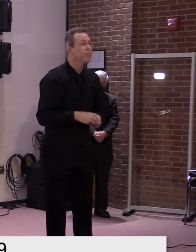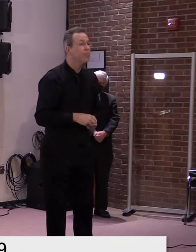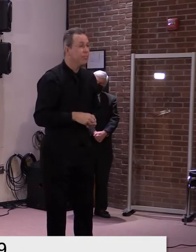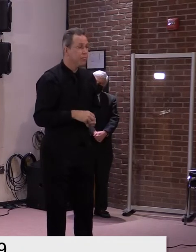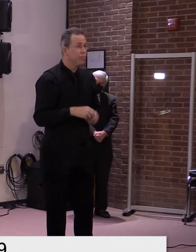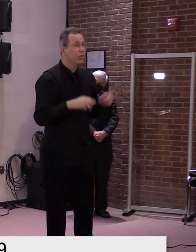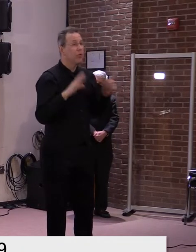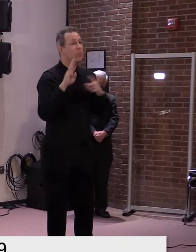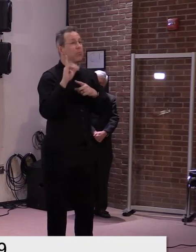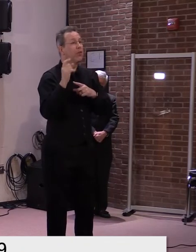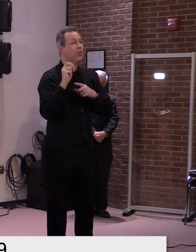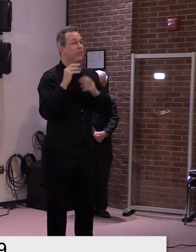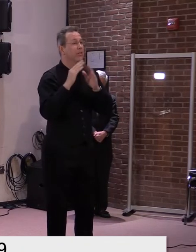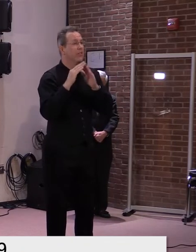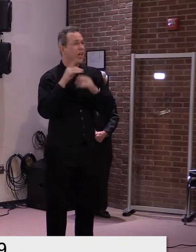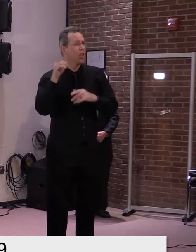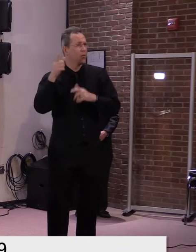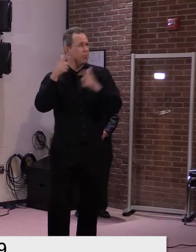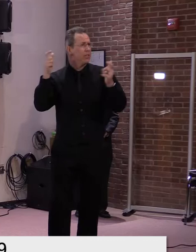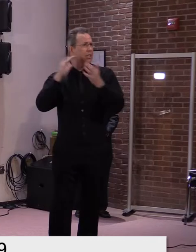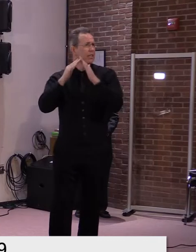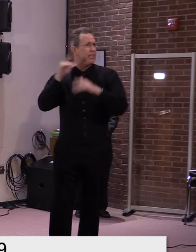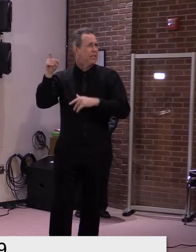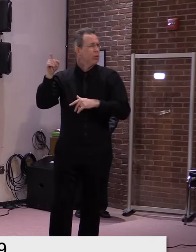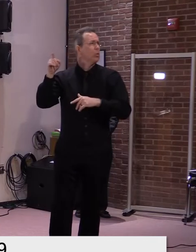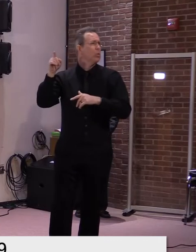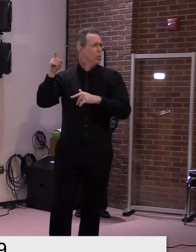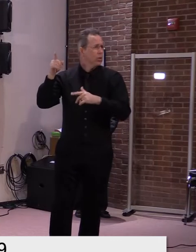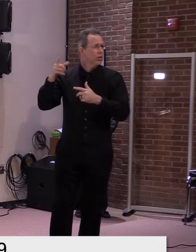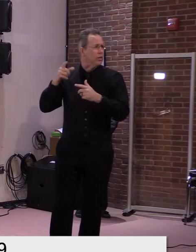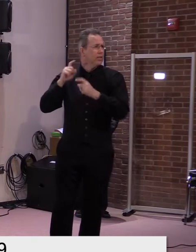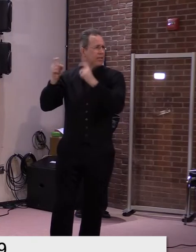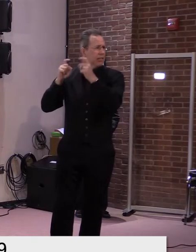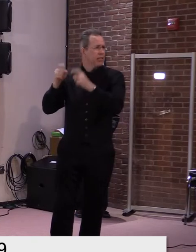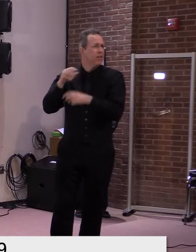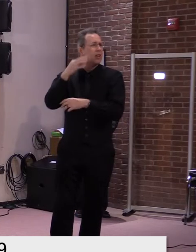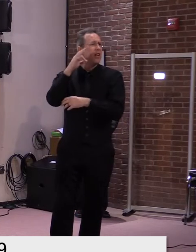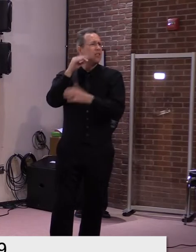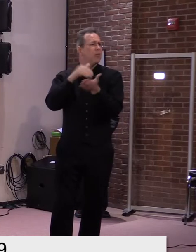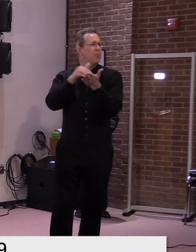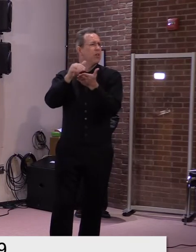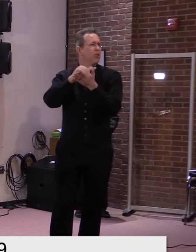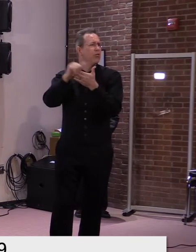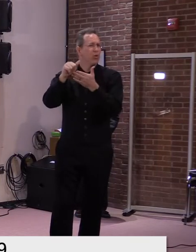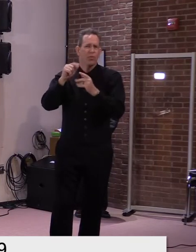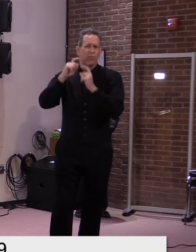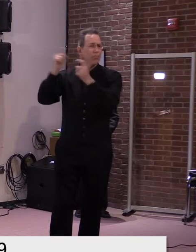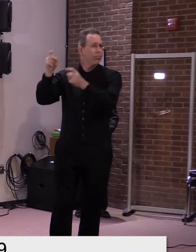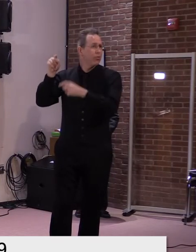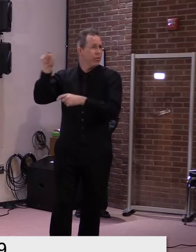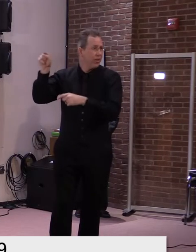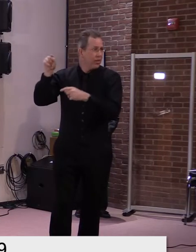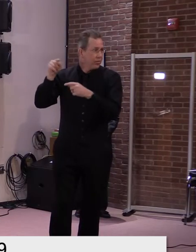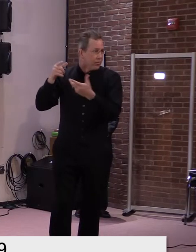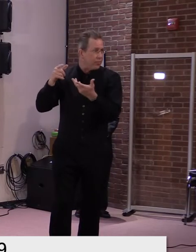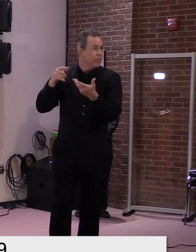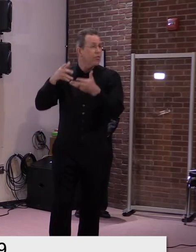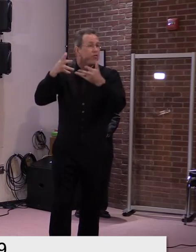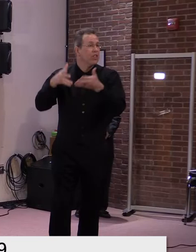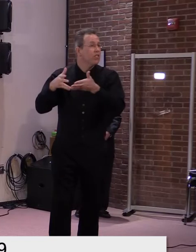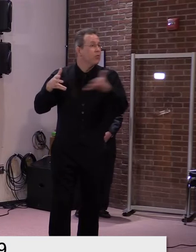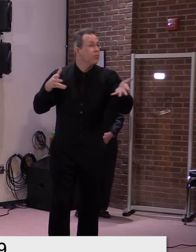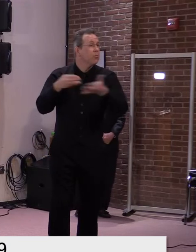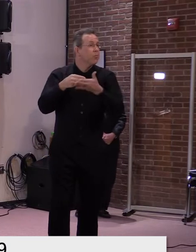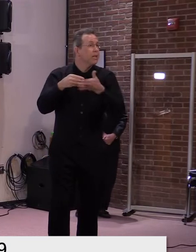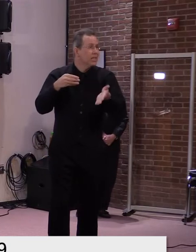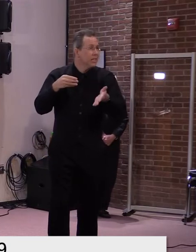direct payment from the U.S. Treasury of $19 million. The remaining money, in Vermont's case,